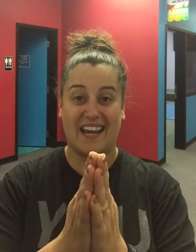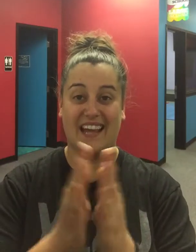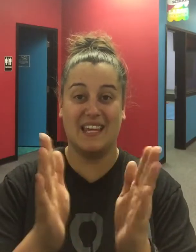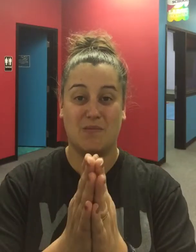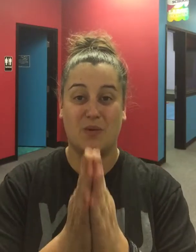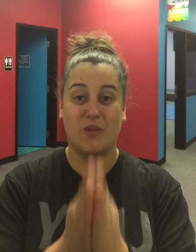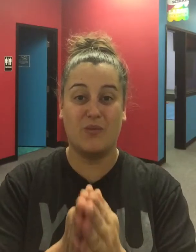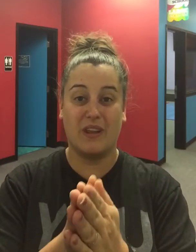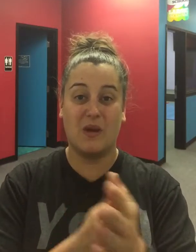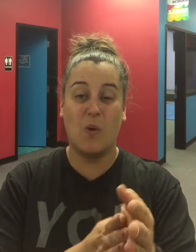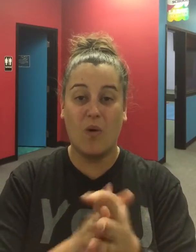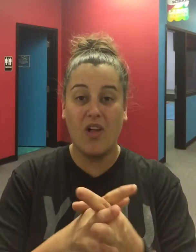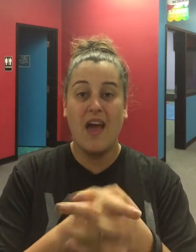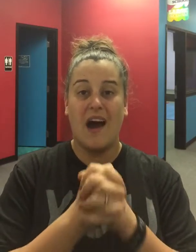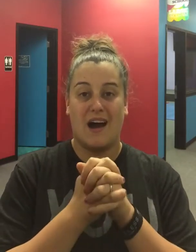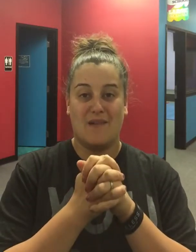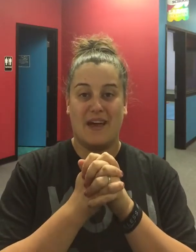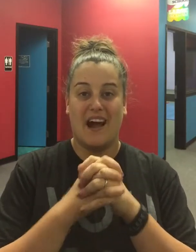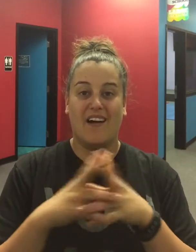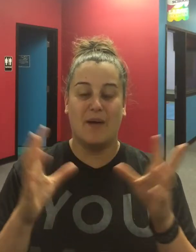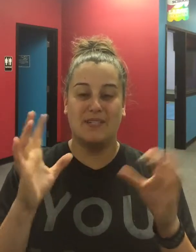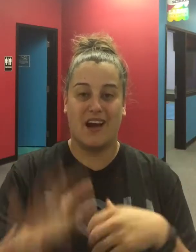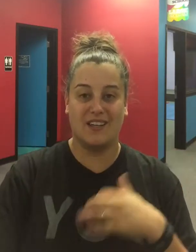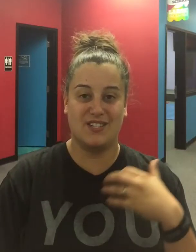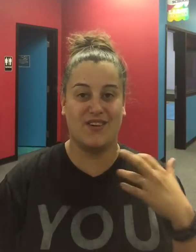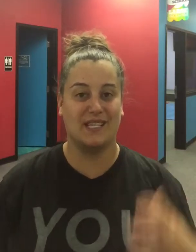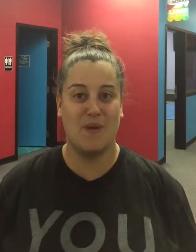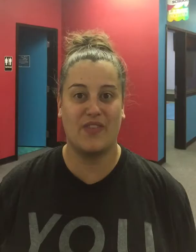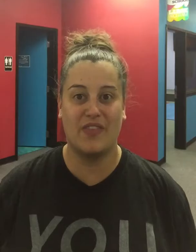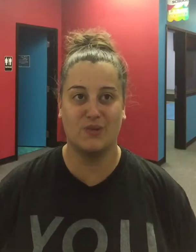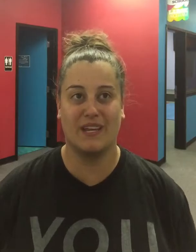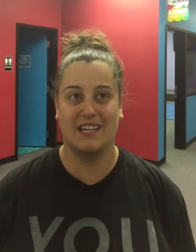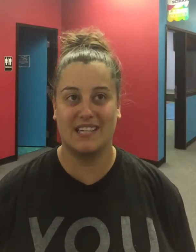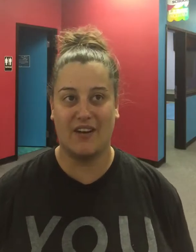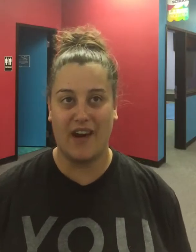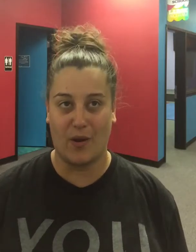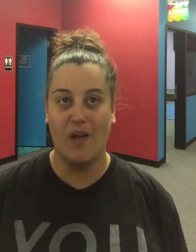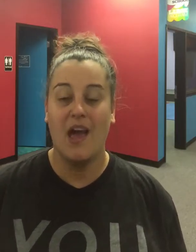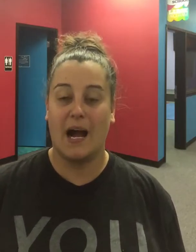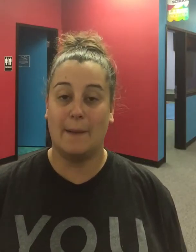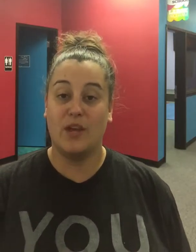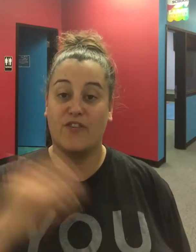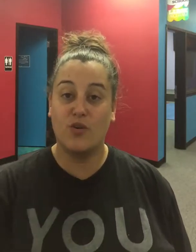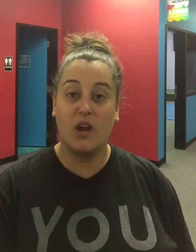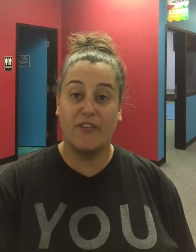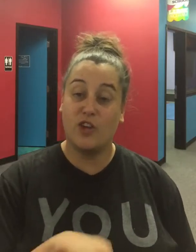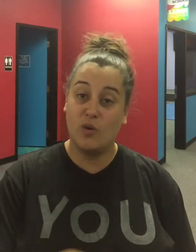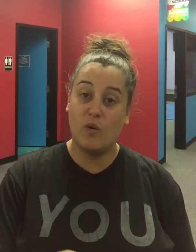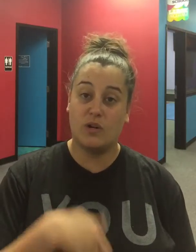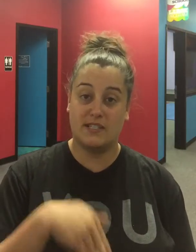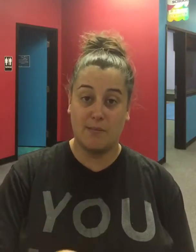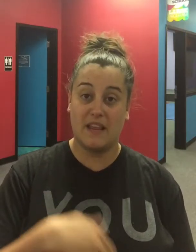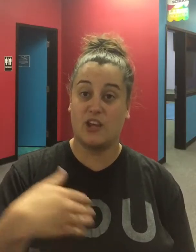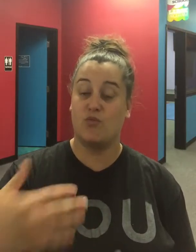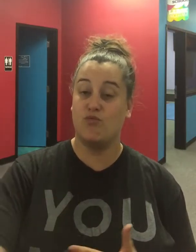I think it'd be really, really cool. And I'll be talking to you guys about that this weekend inside of Huddle. If you or somebody that you